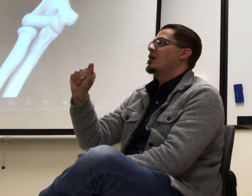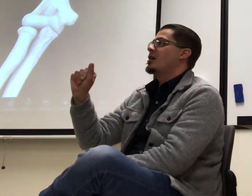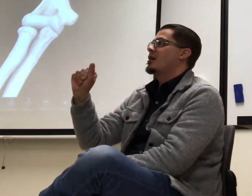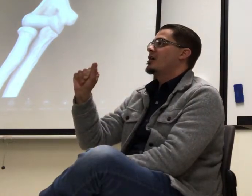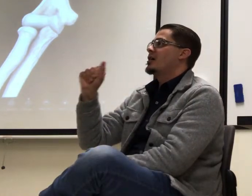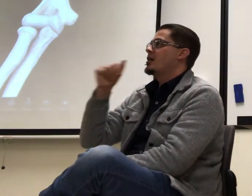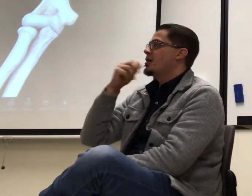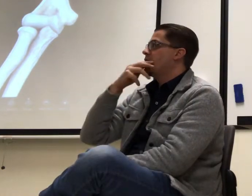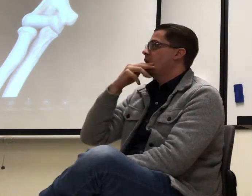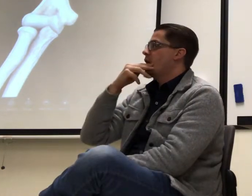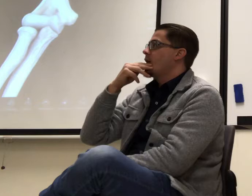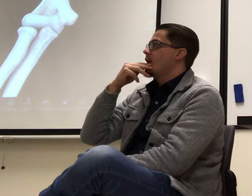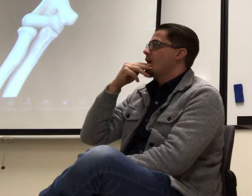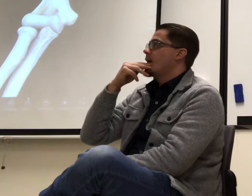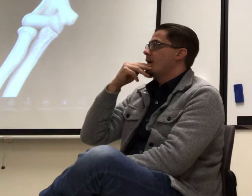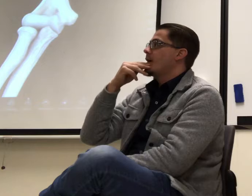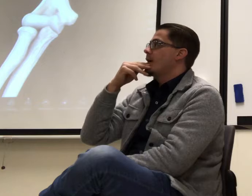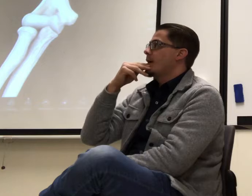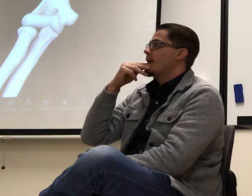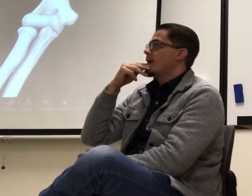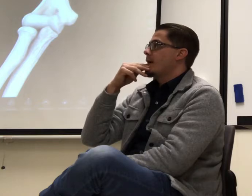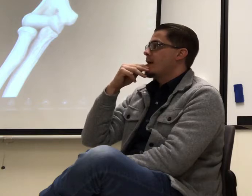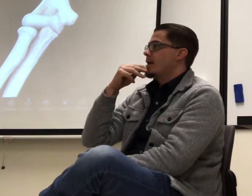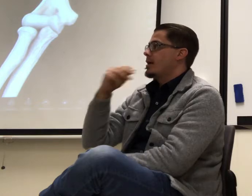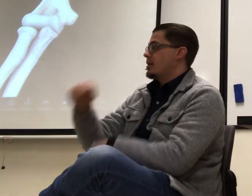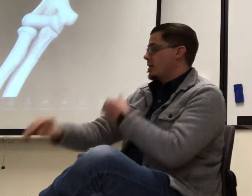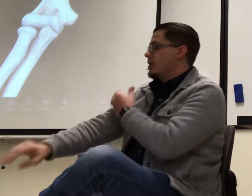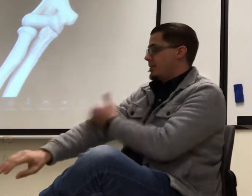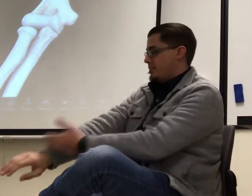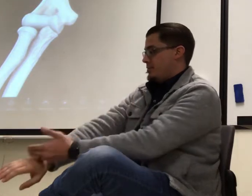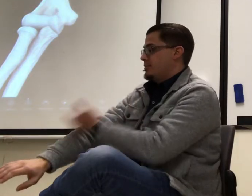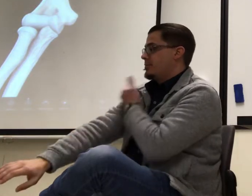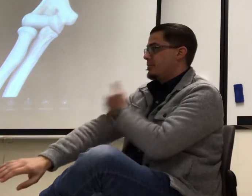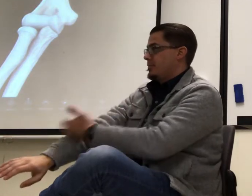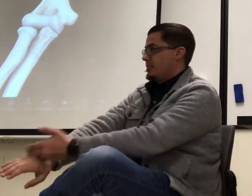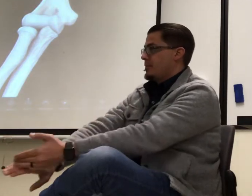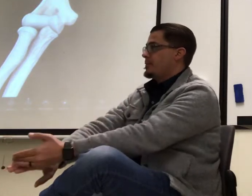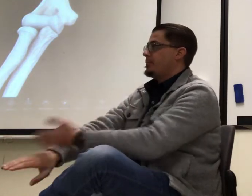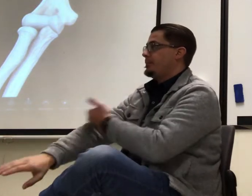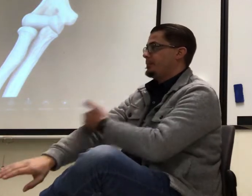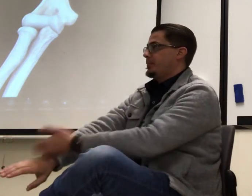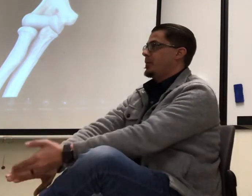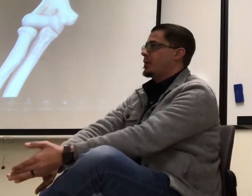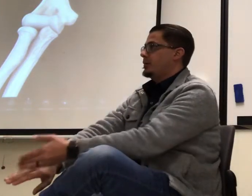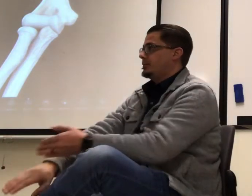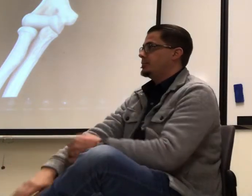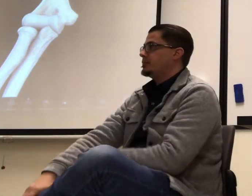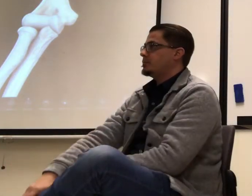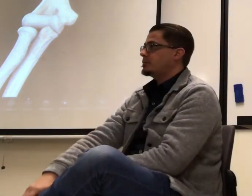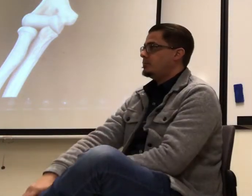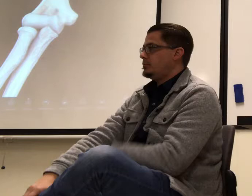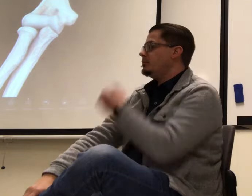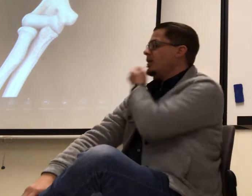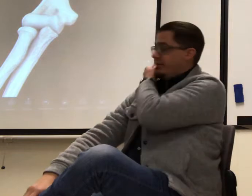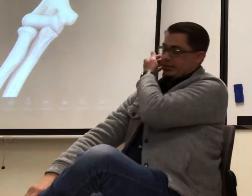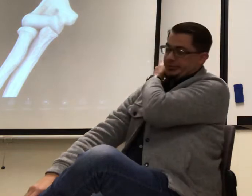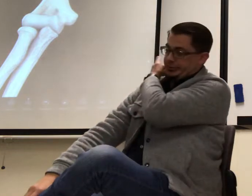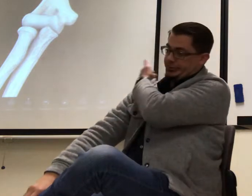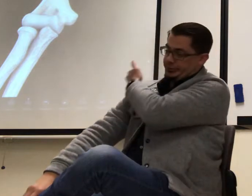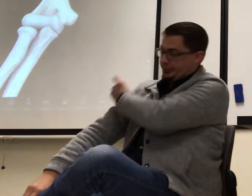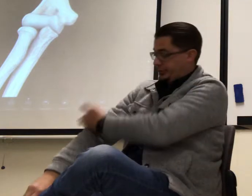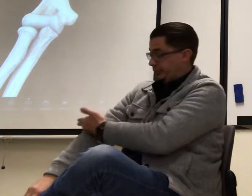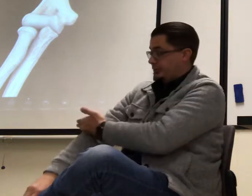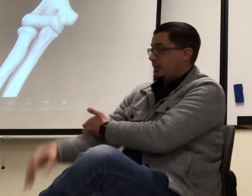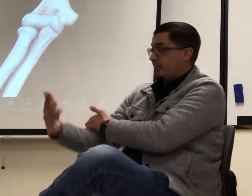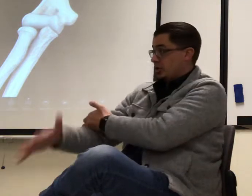That's the main articulation. Okay. I'll point these out when there's system on the board, but there's two others. You have